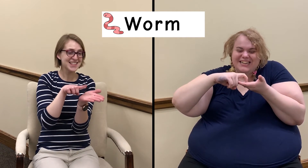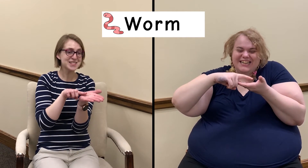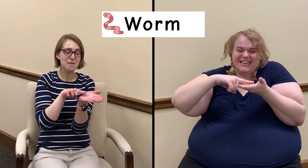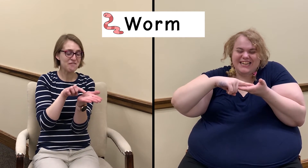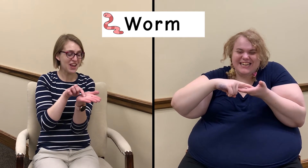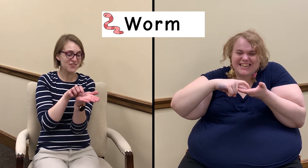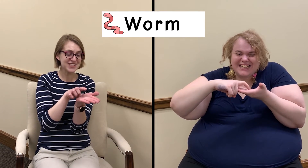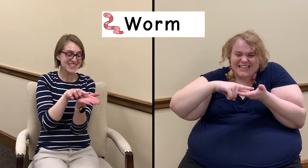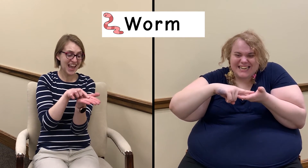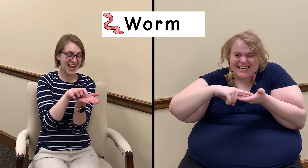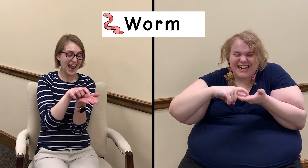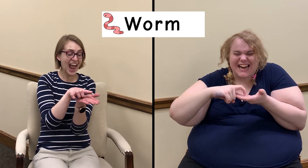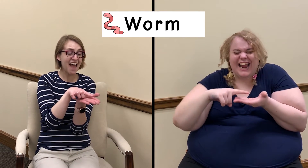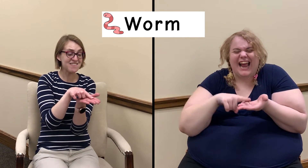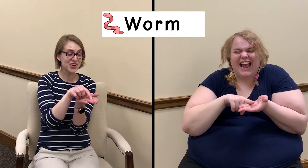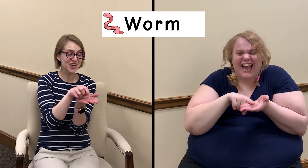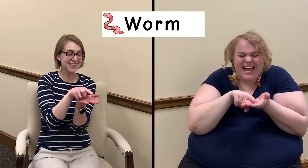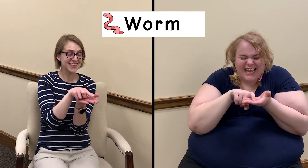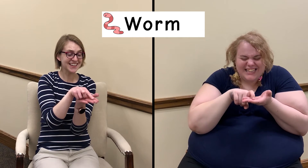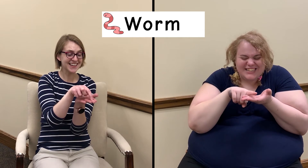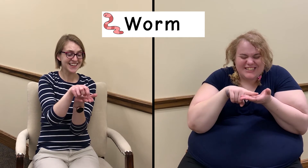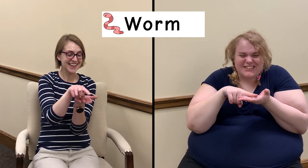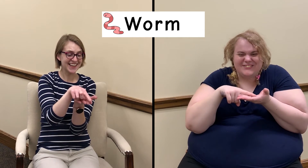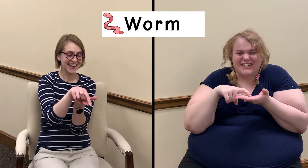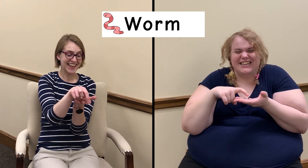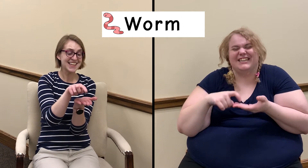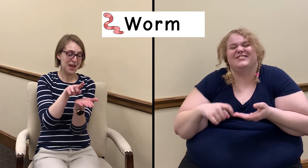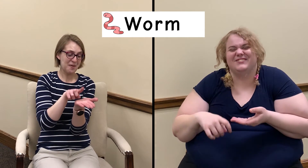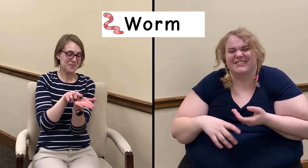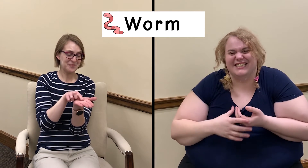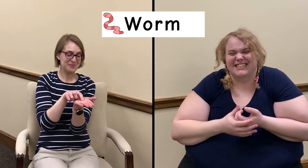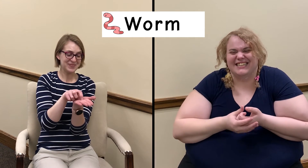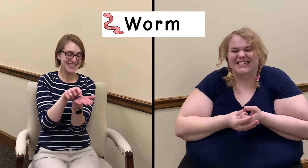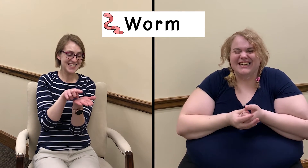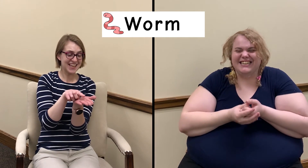This is my favorite sign ever. Your little worm. Yeah. That